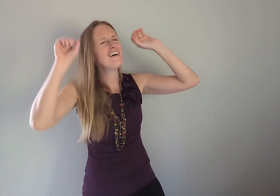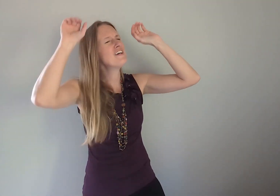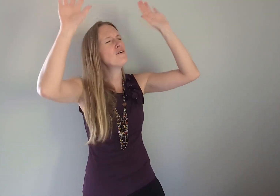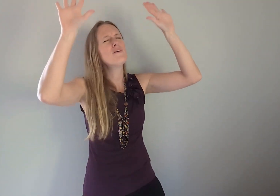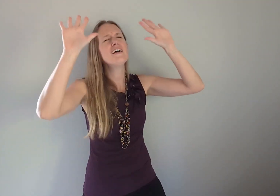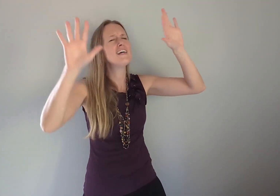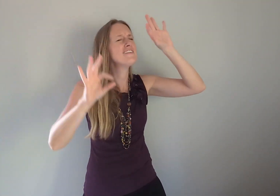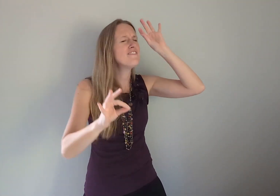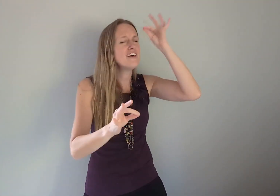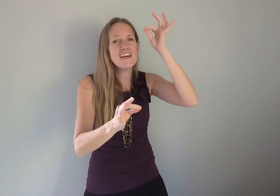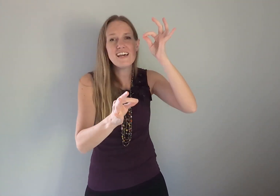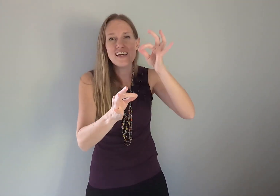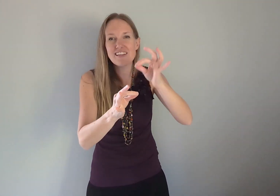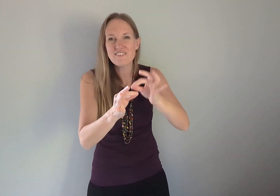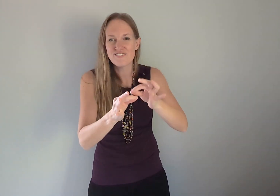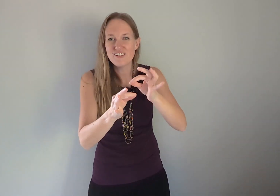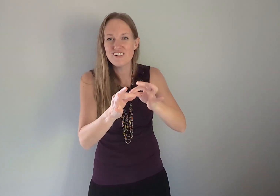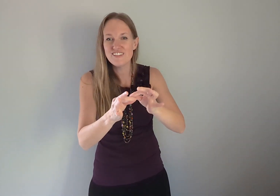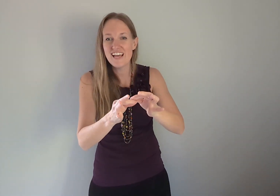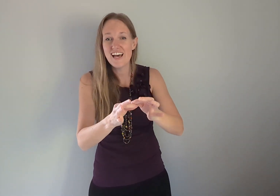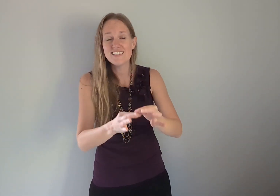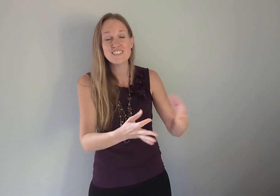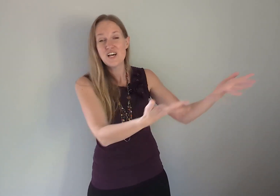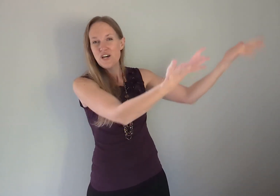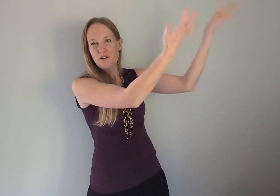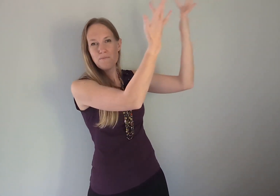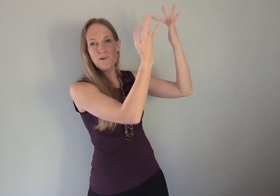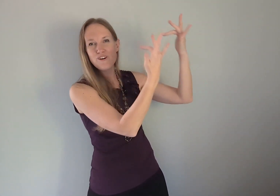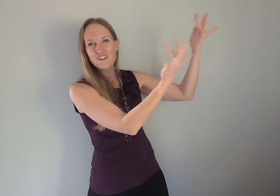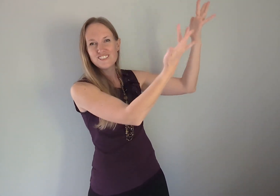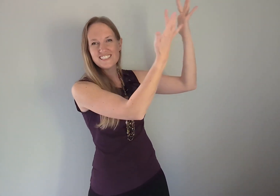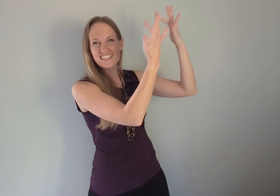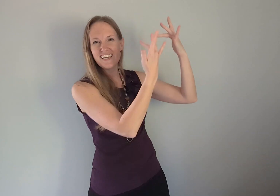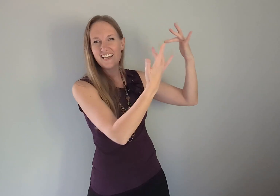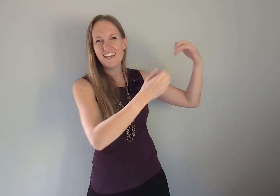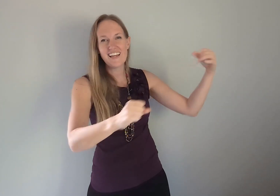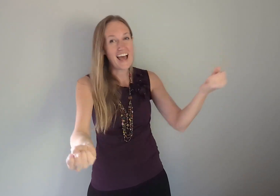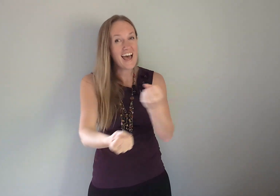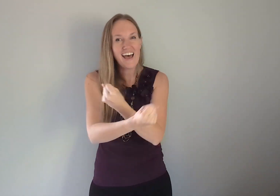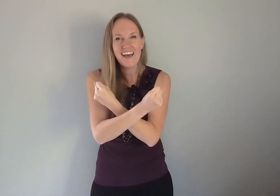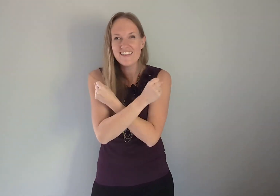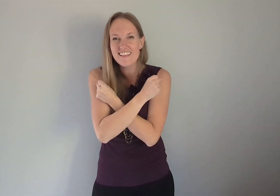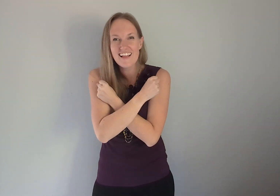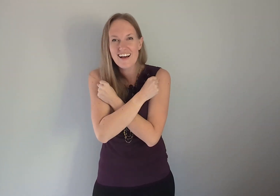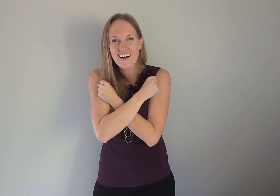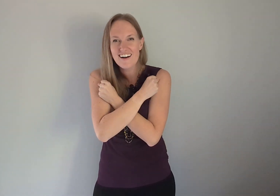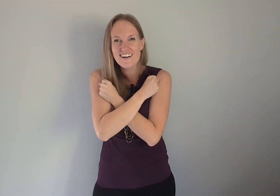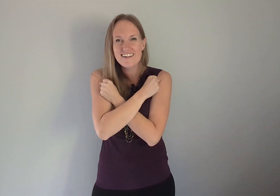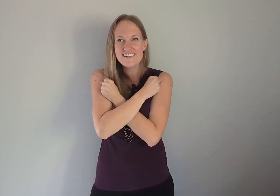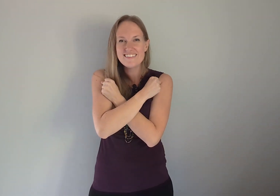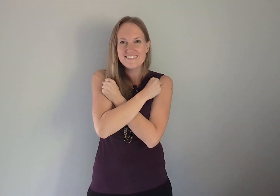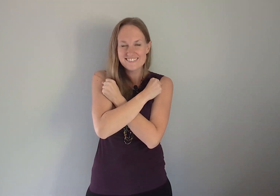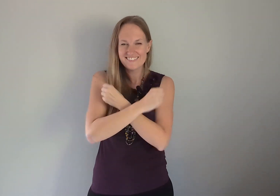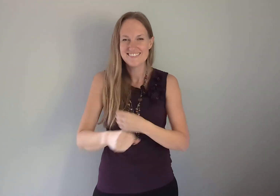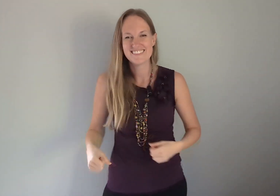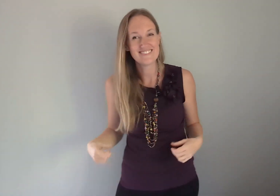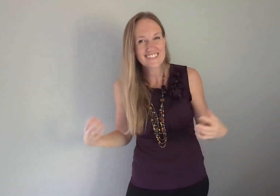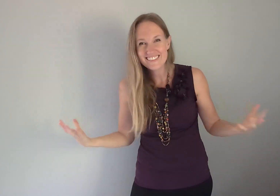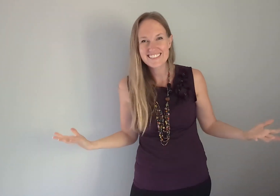thy great faithfulness, mercy, and love. Sometimes it's